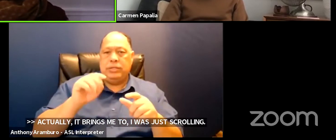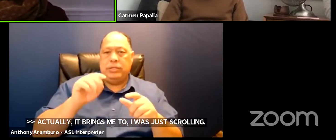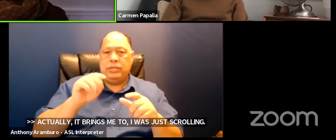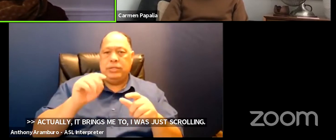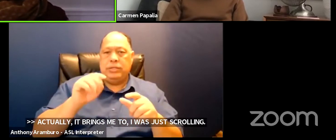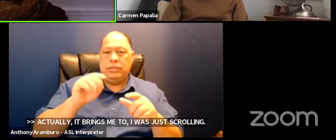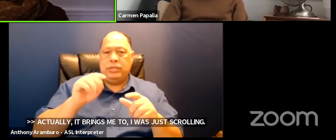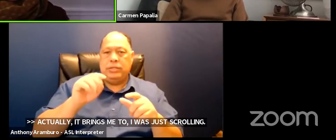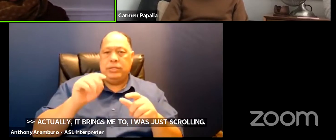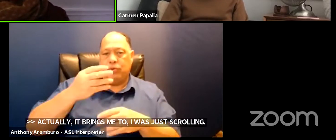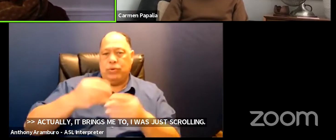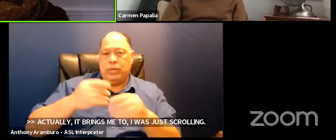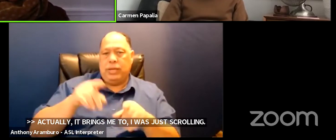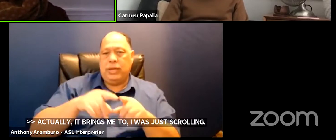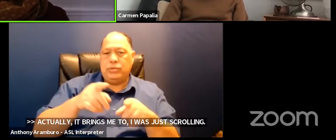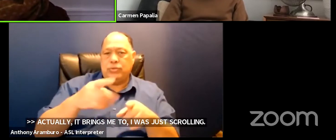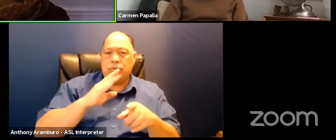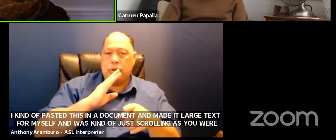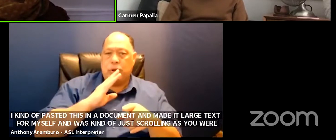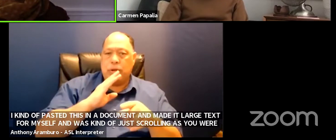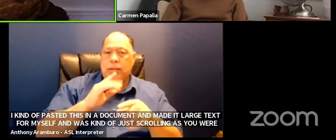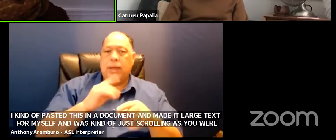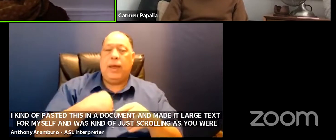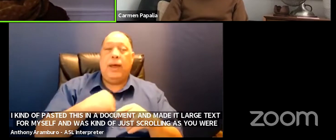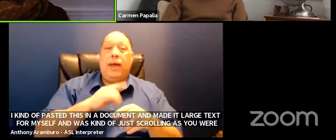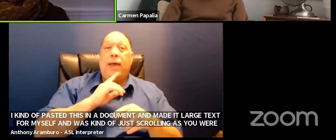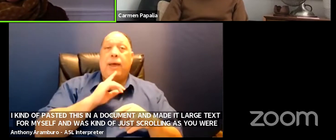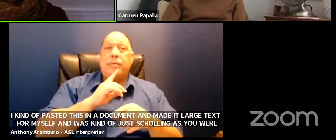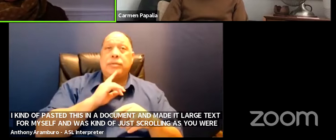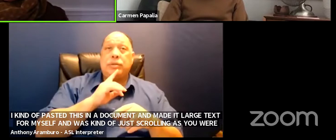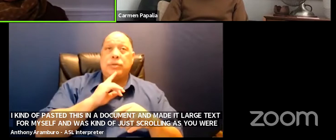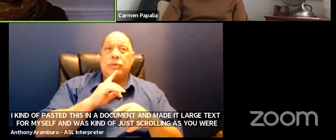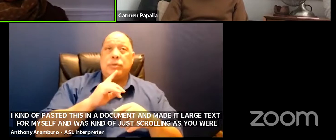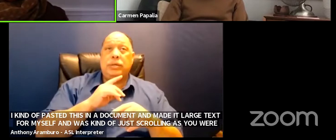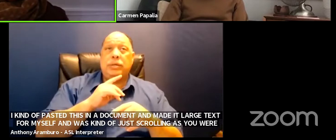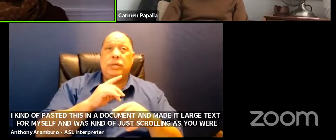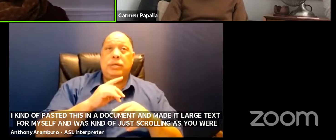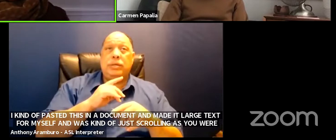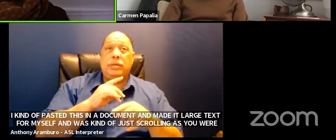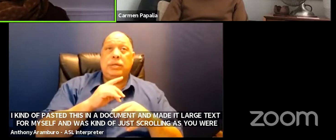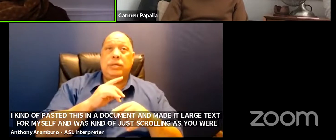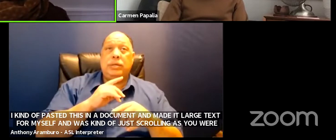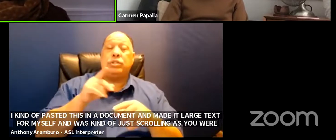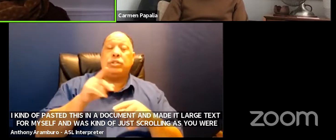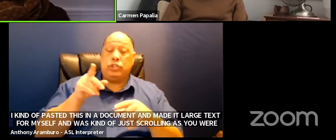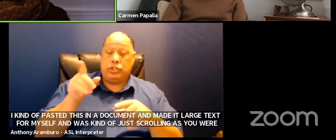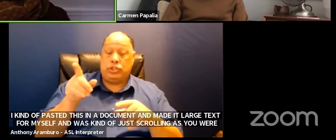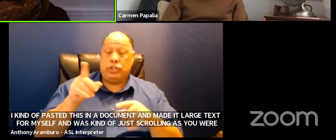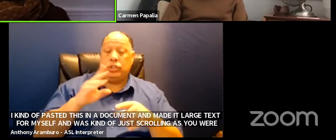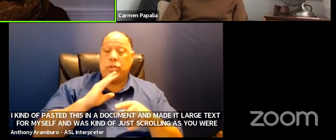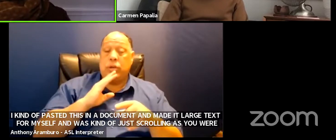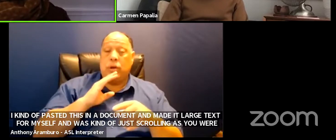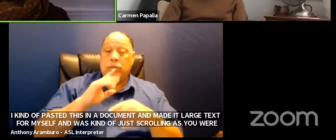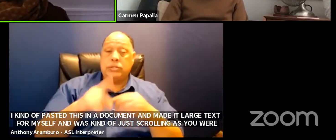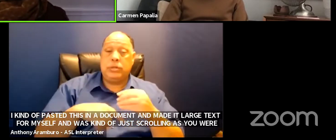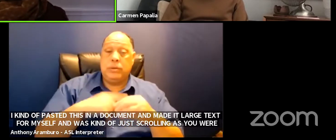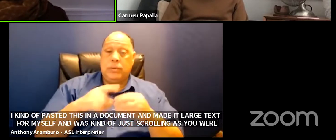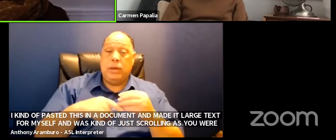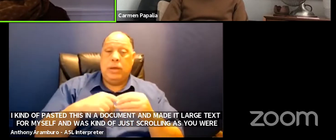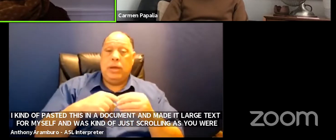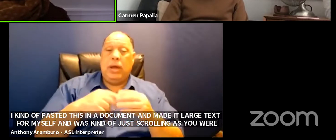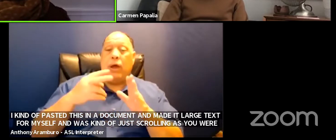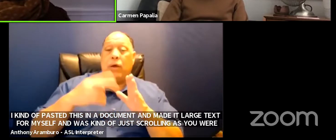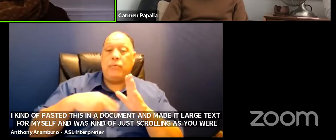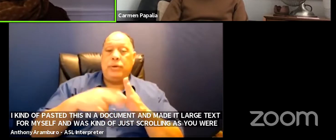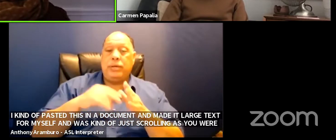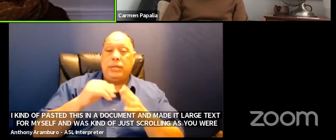talking there, and I absolutely, and she does talk about, I'll read this paragraph